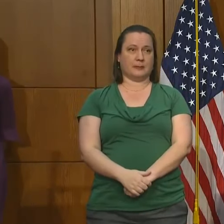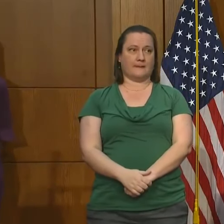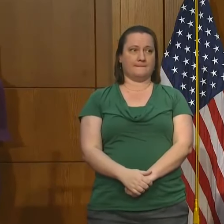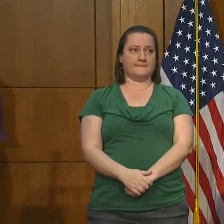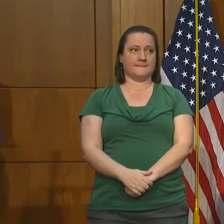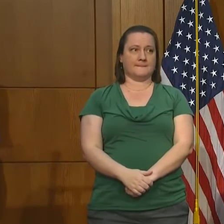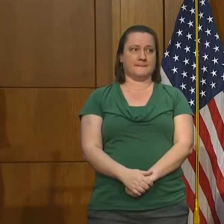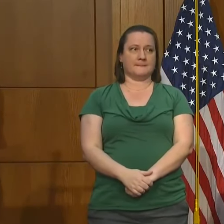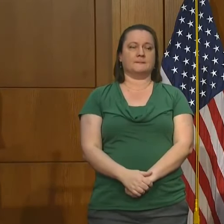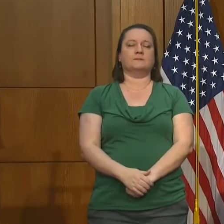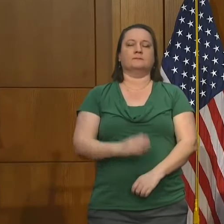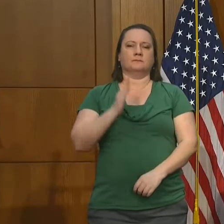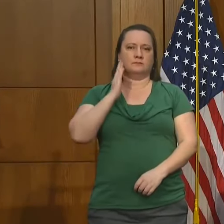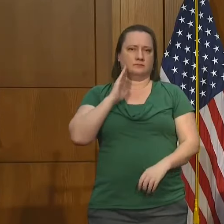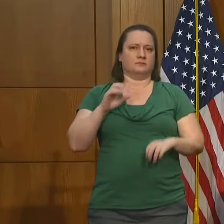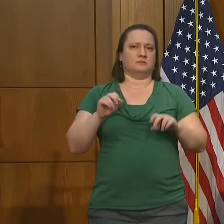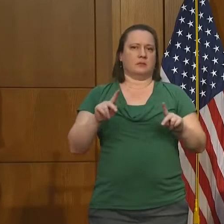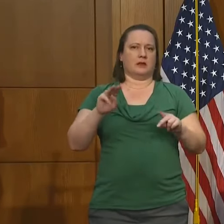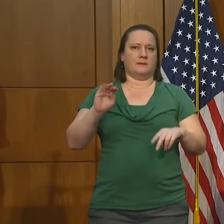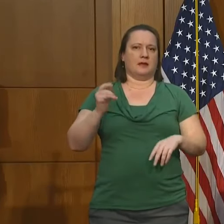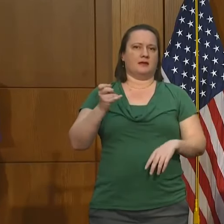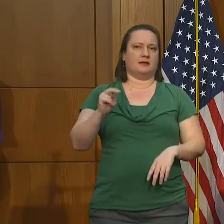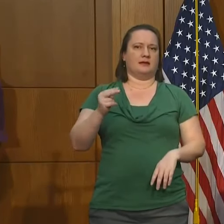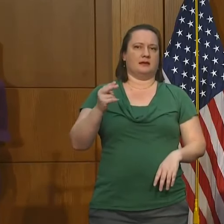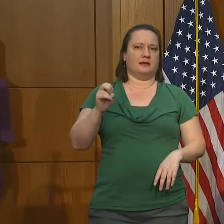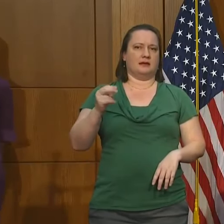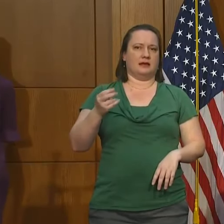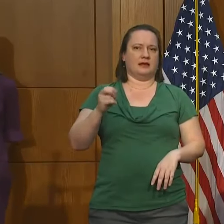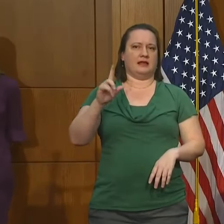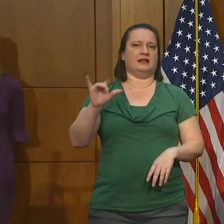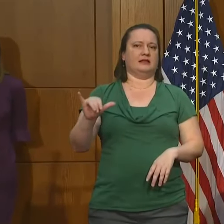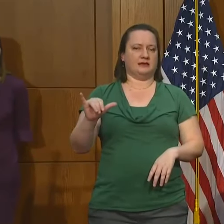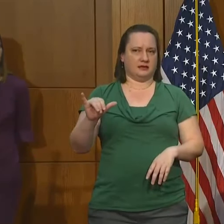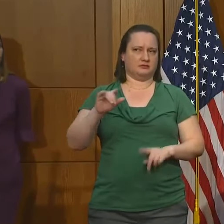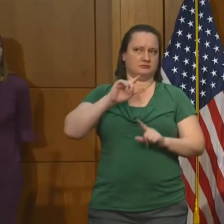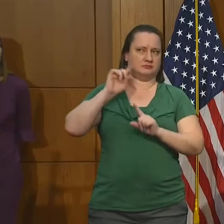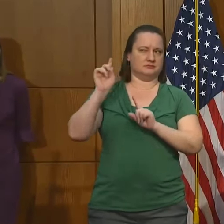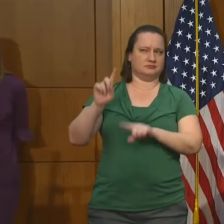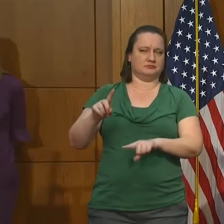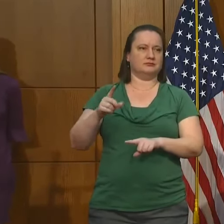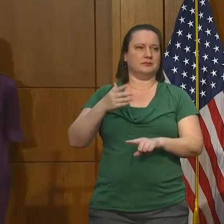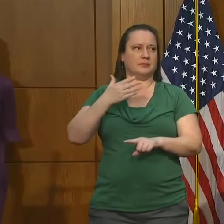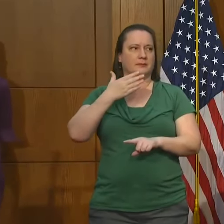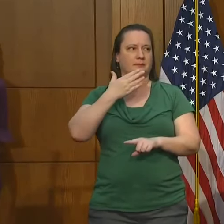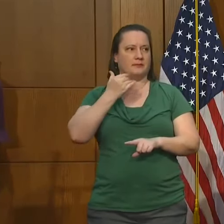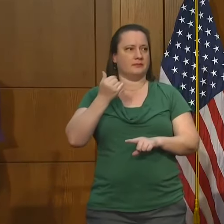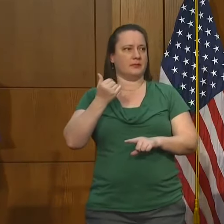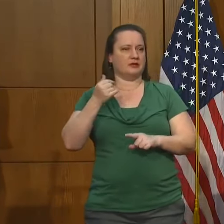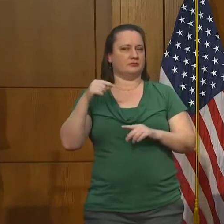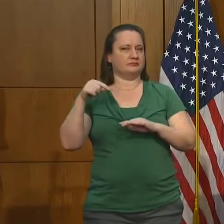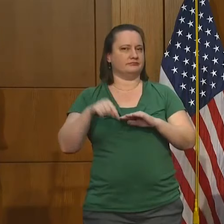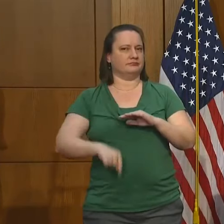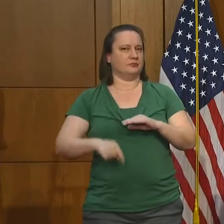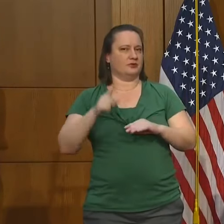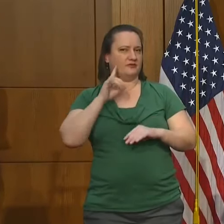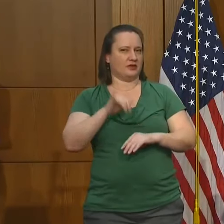I want to let Dr. Megan Healy, our workforce development chief, can go into a little bit more detail. So, Megan, thank you.